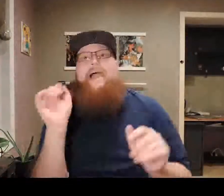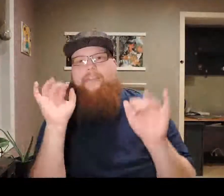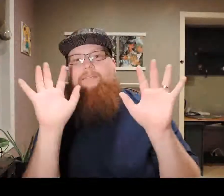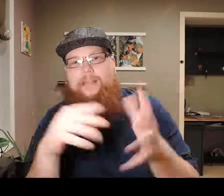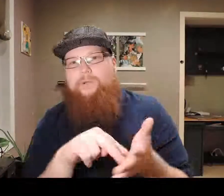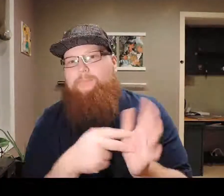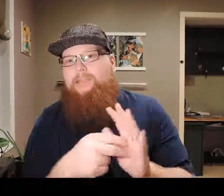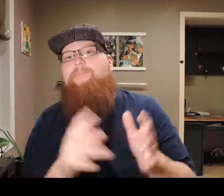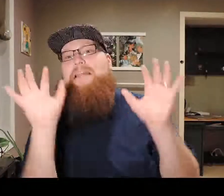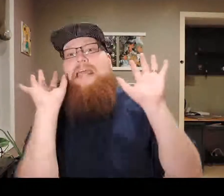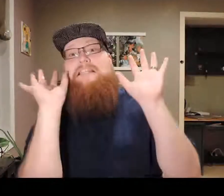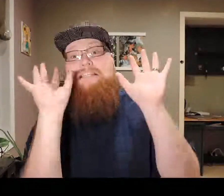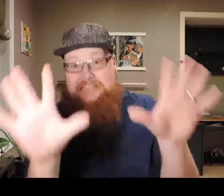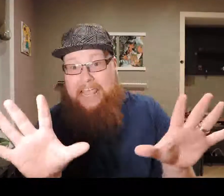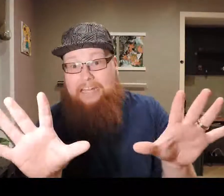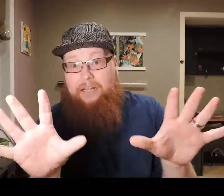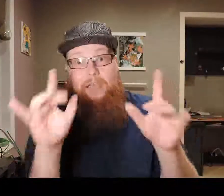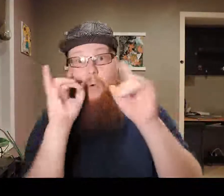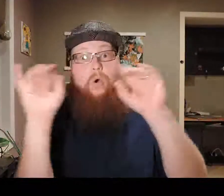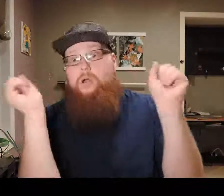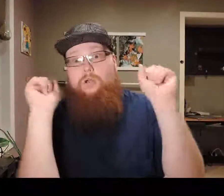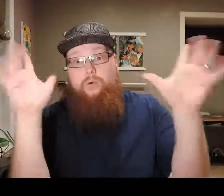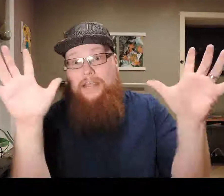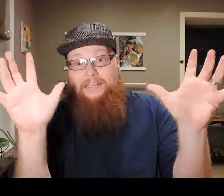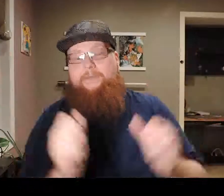Yeah, that's what it means. It means it's insane, like crazy.